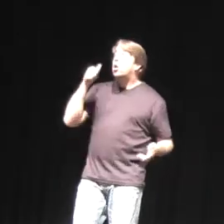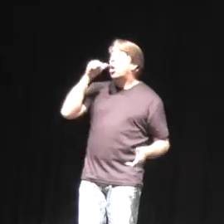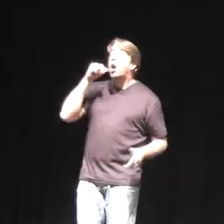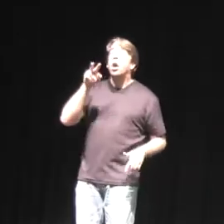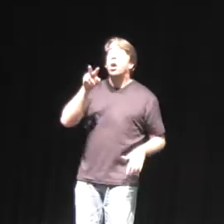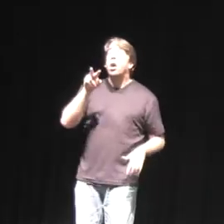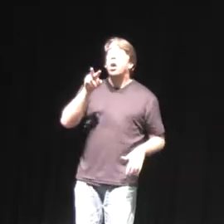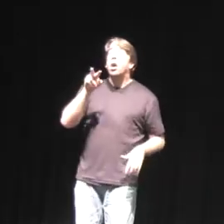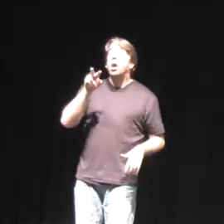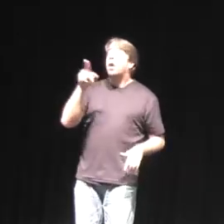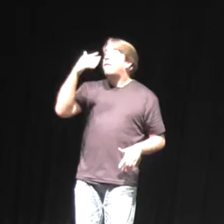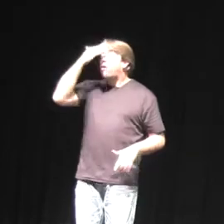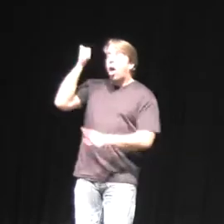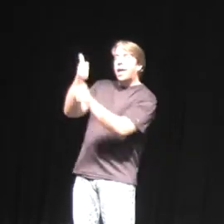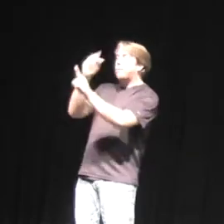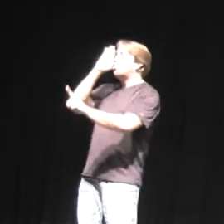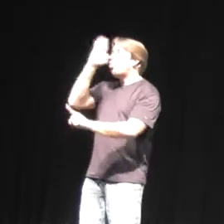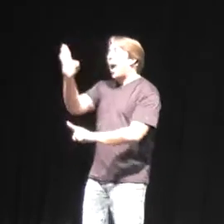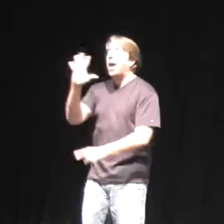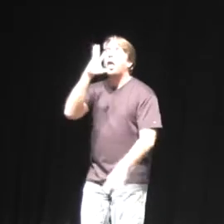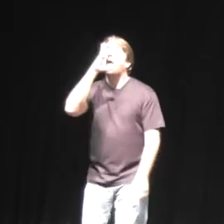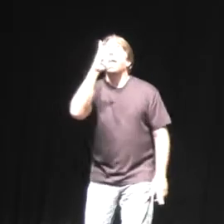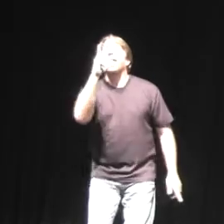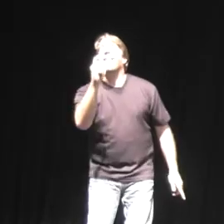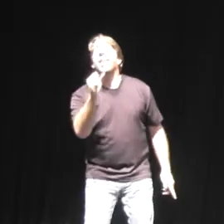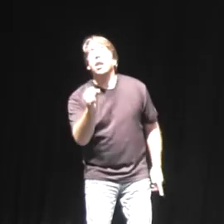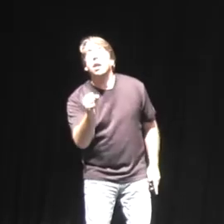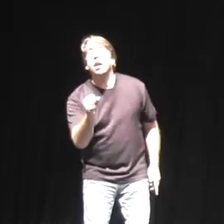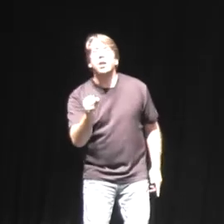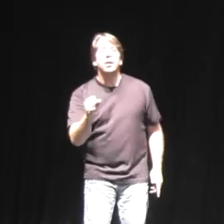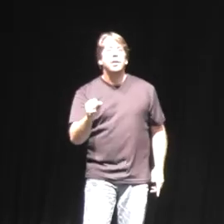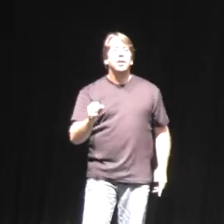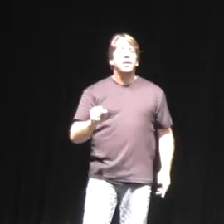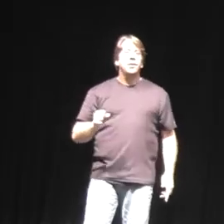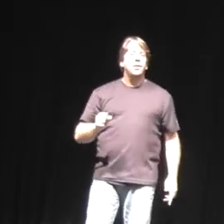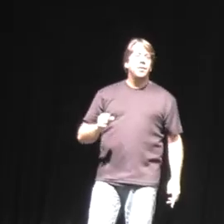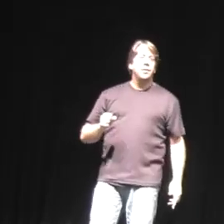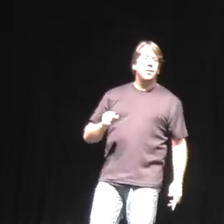And she was like, she forgot she was straight. She just forgot.